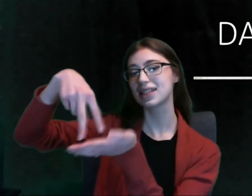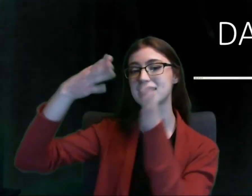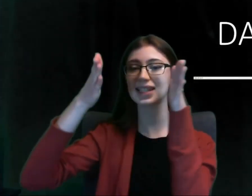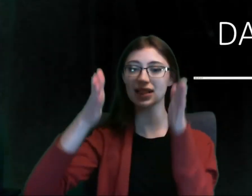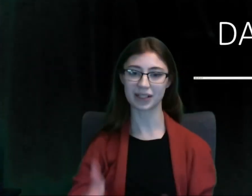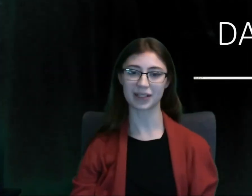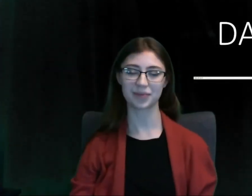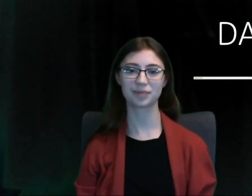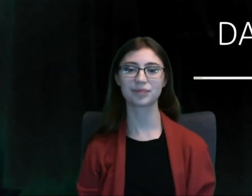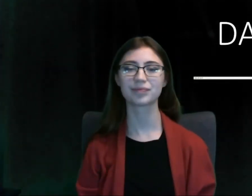Dancer.